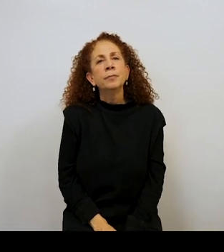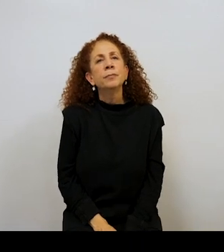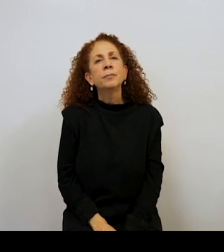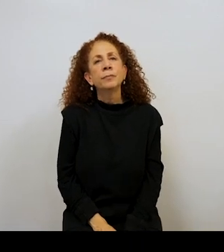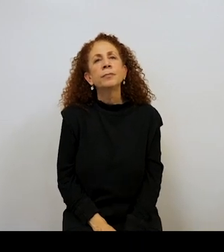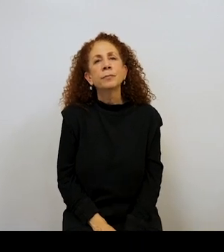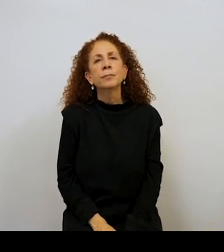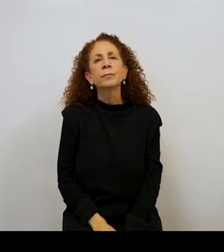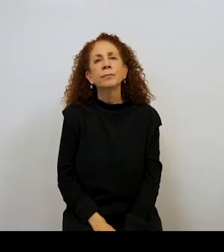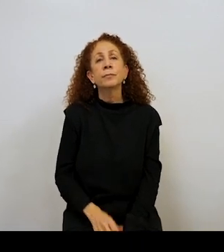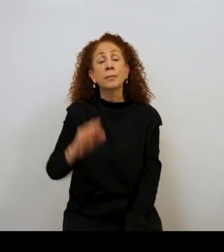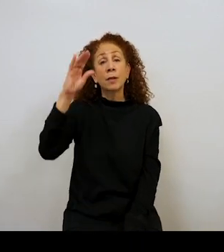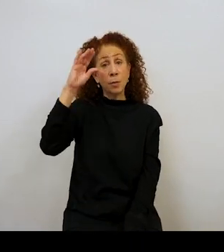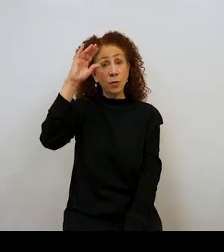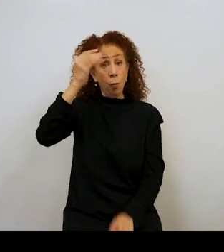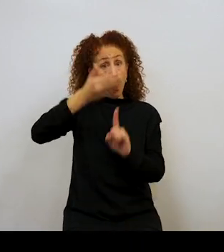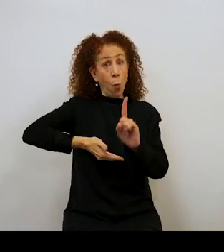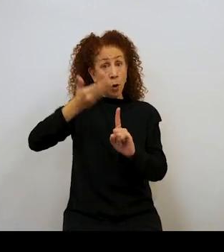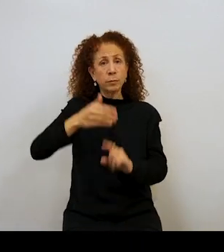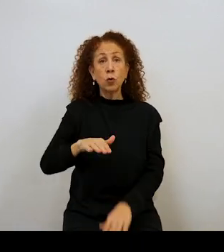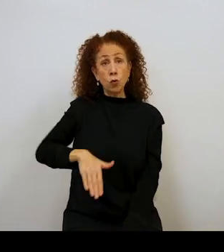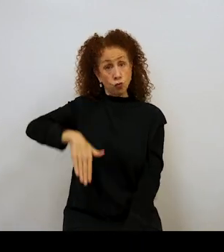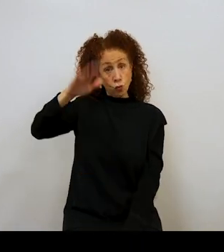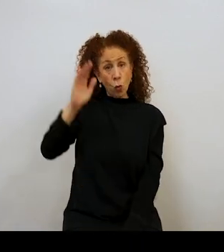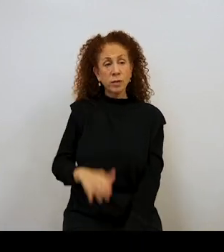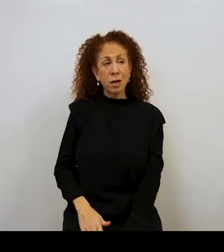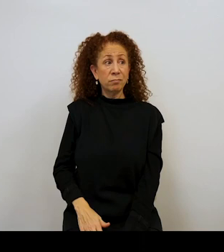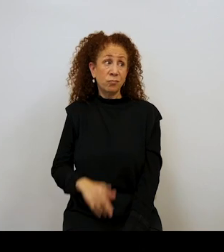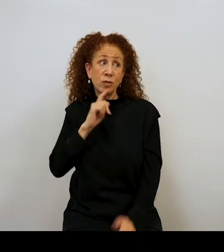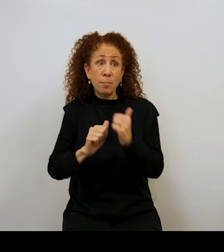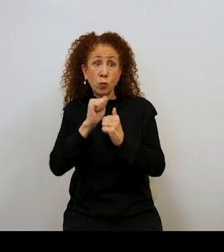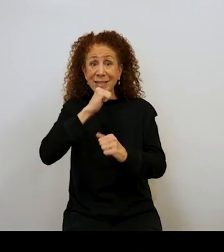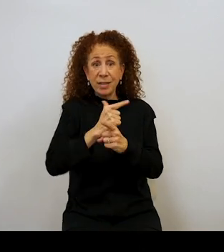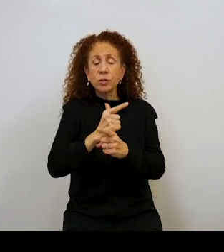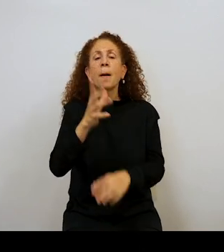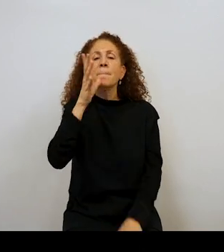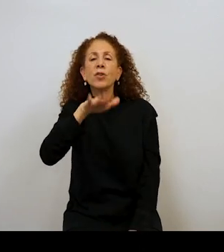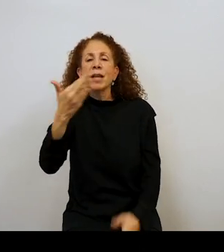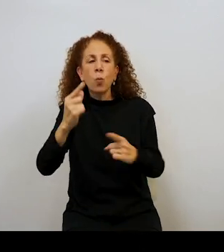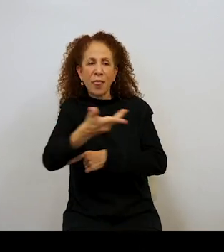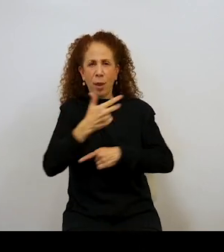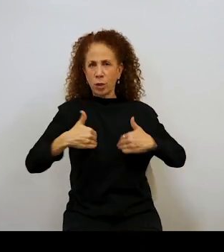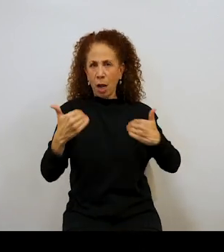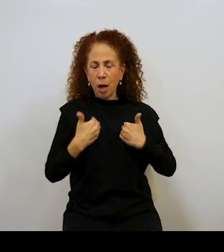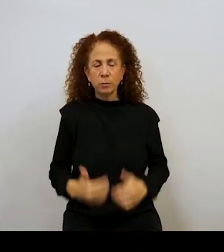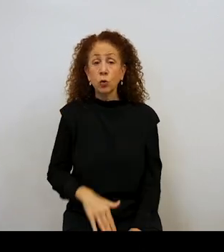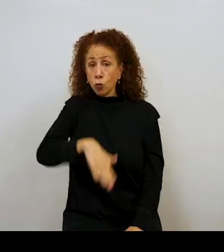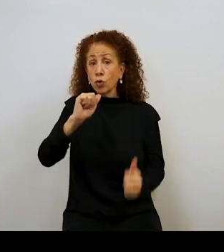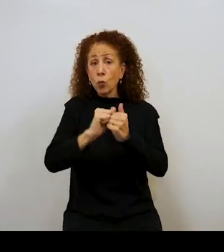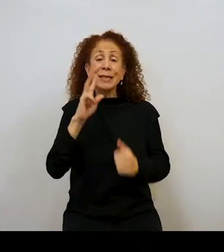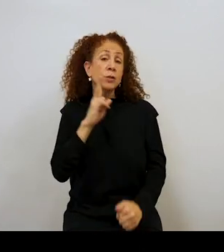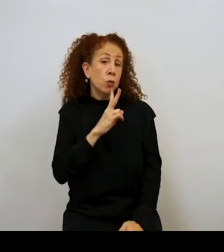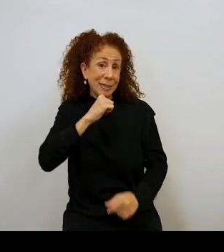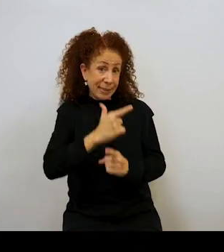he's a boy who grows up primarily with his sisters. His mother dies when they're quite young. And so he grows up with his twin